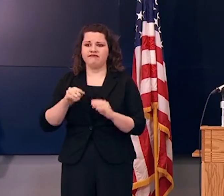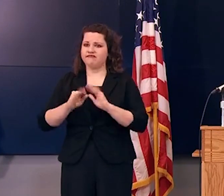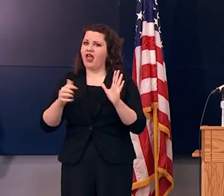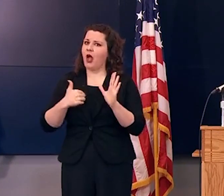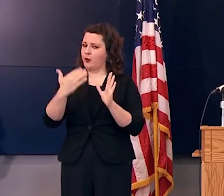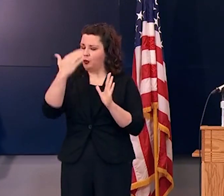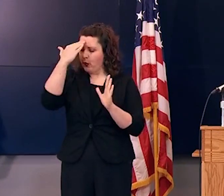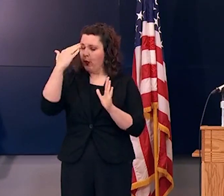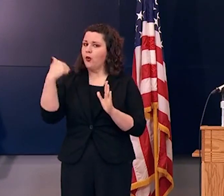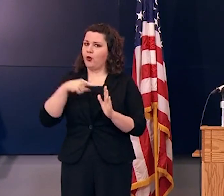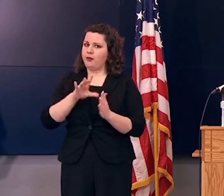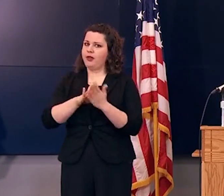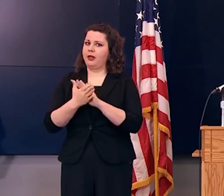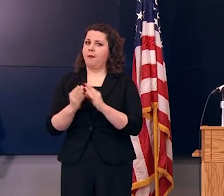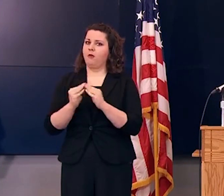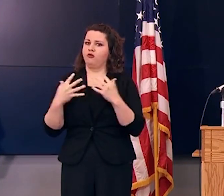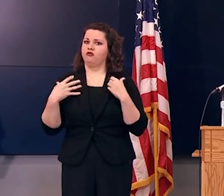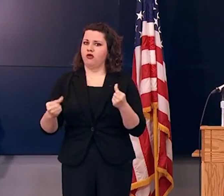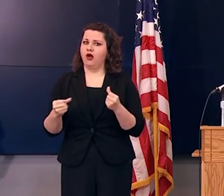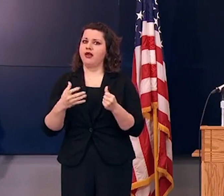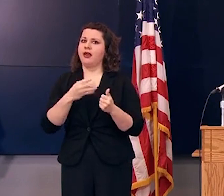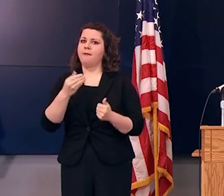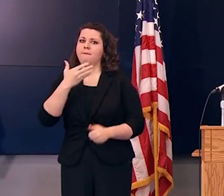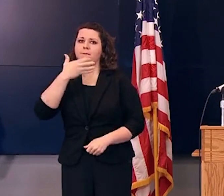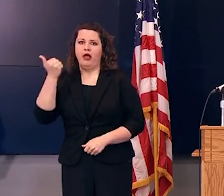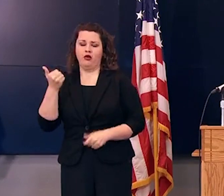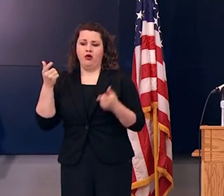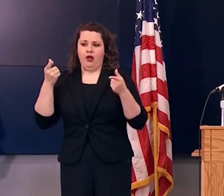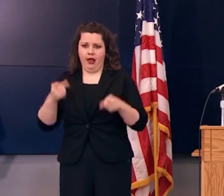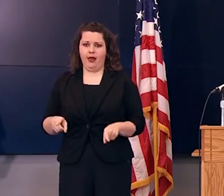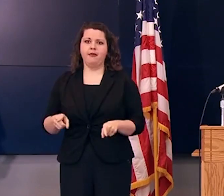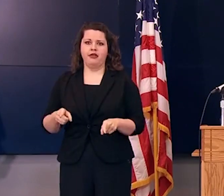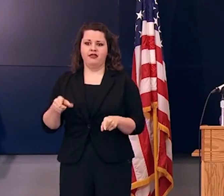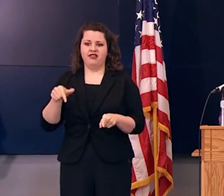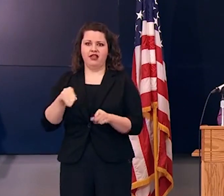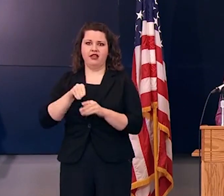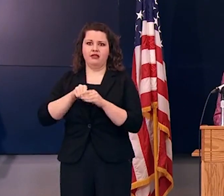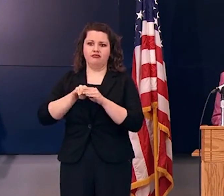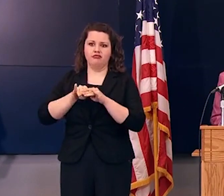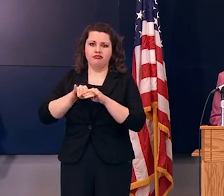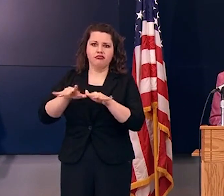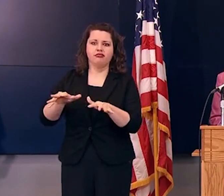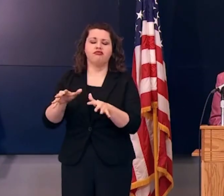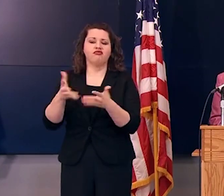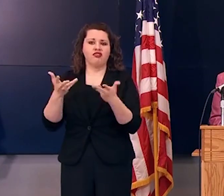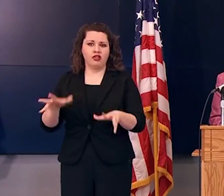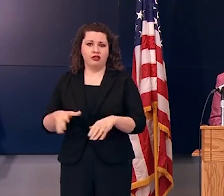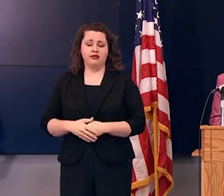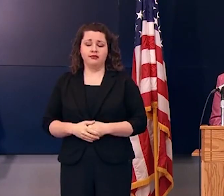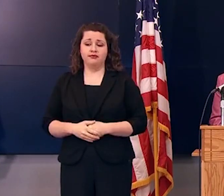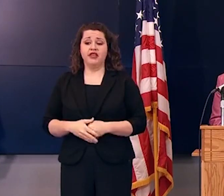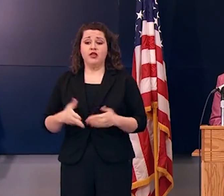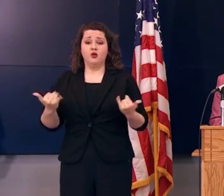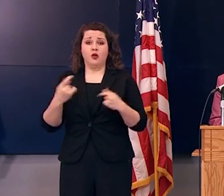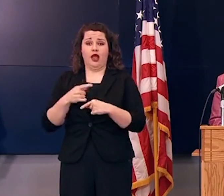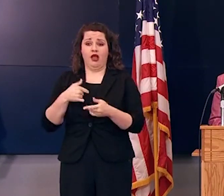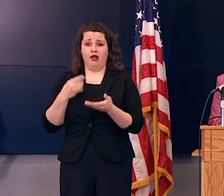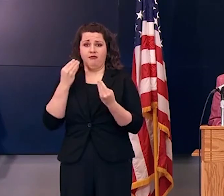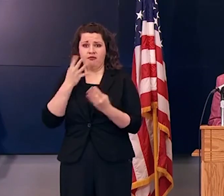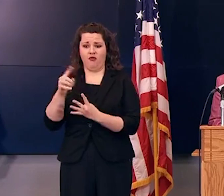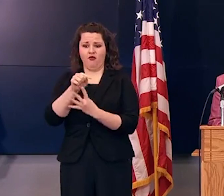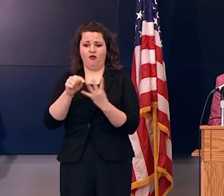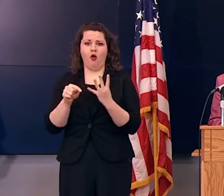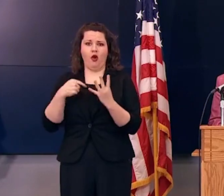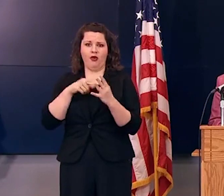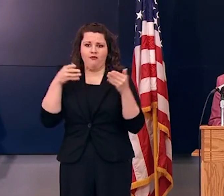be stronger and a better state when we get through this pandemic. I'm here today to share with you 4 areas we have been